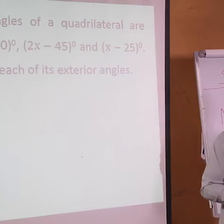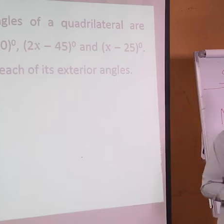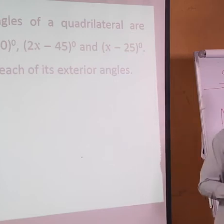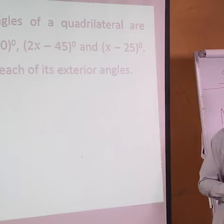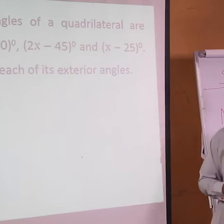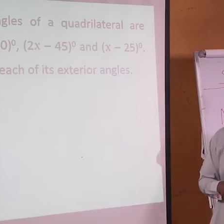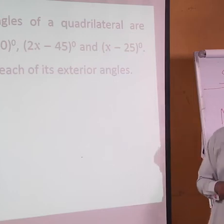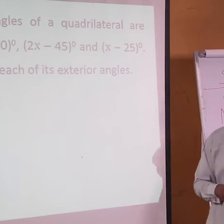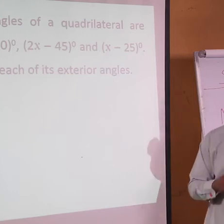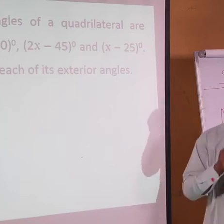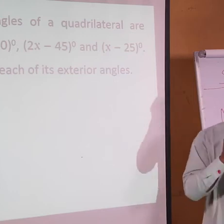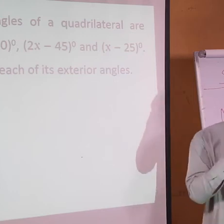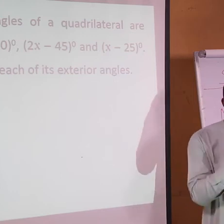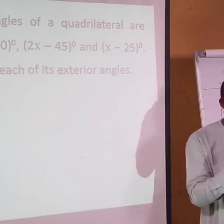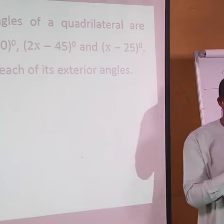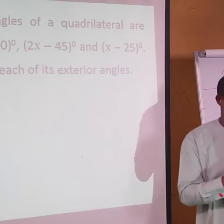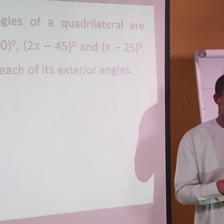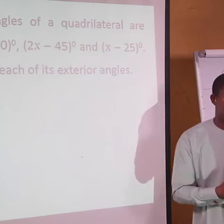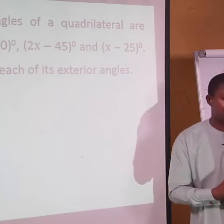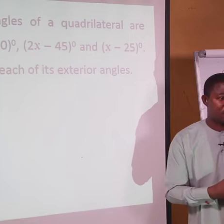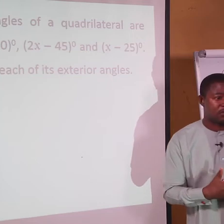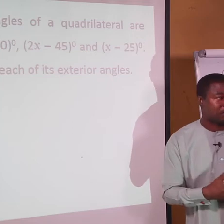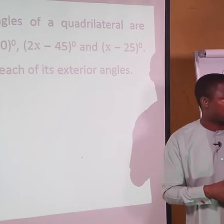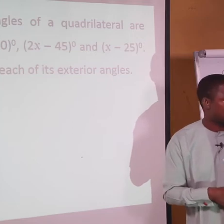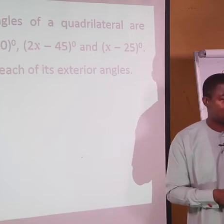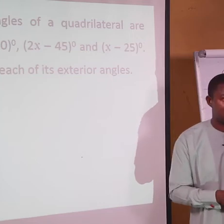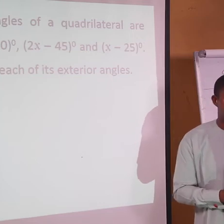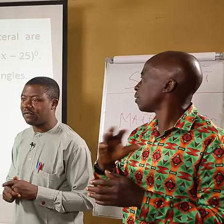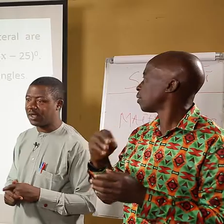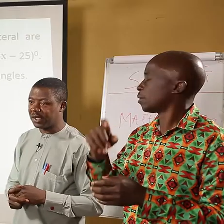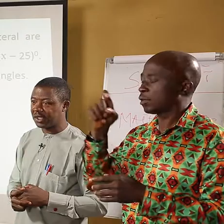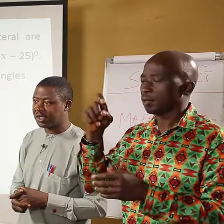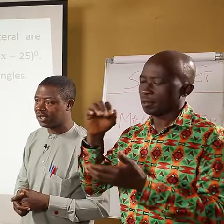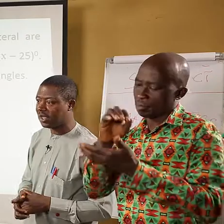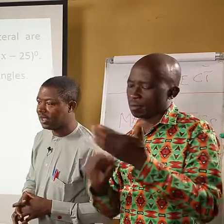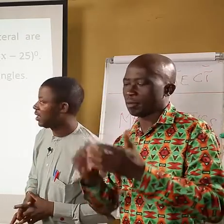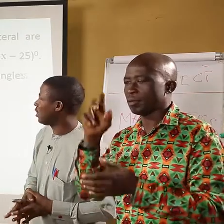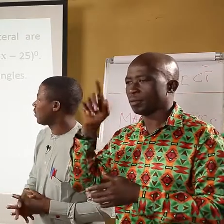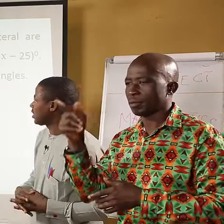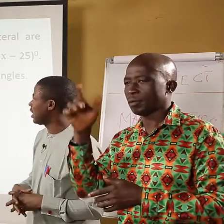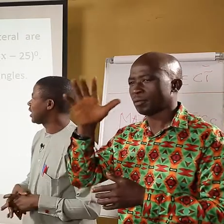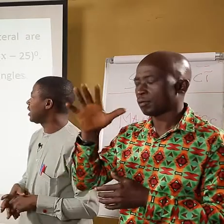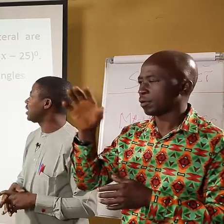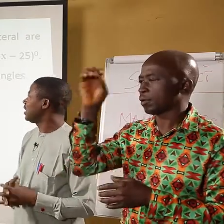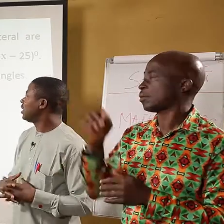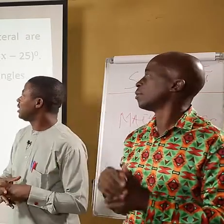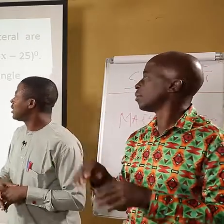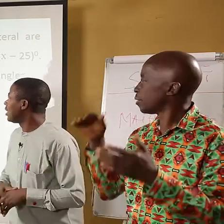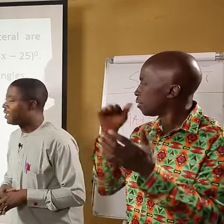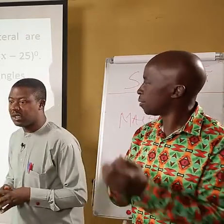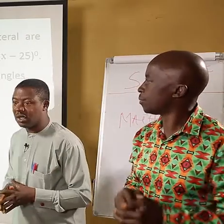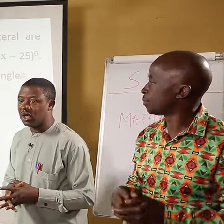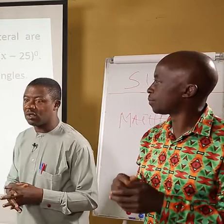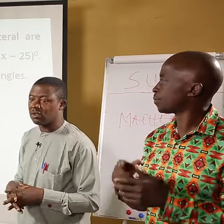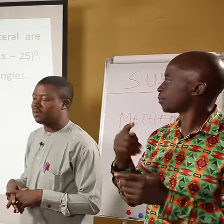minus 45 degrees, and x minus 25 degrees. The question again,